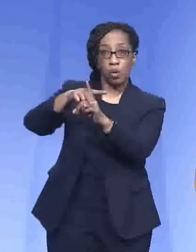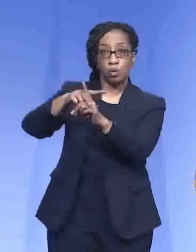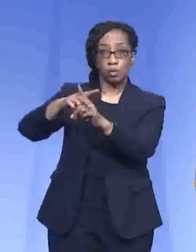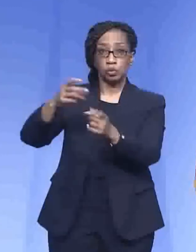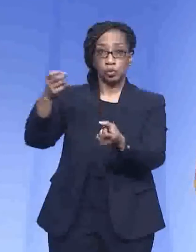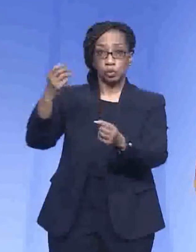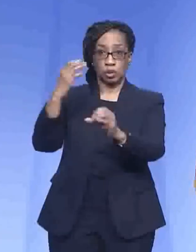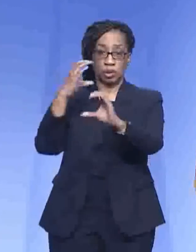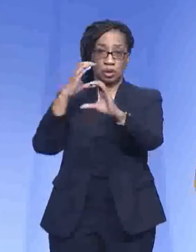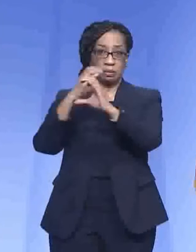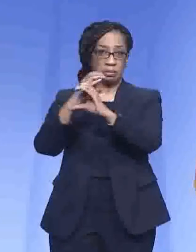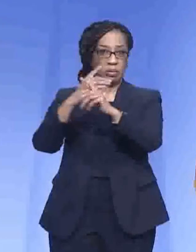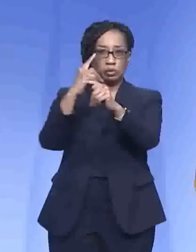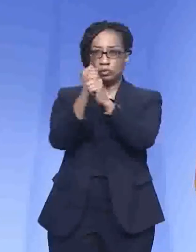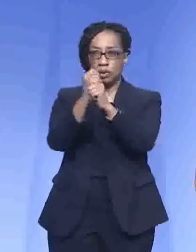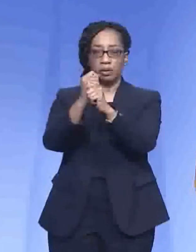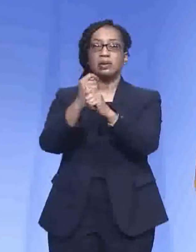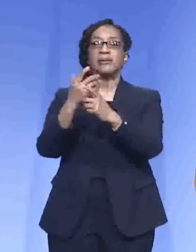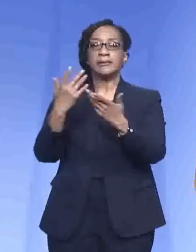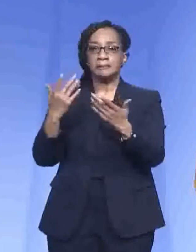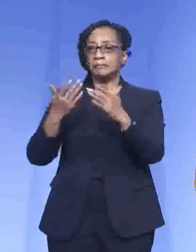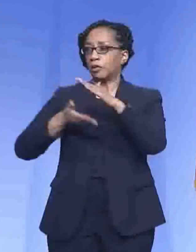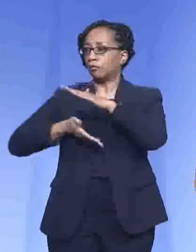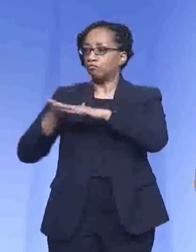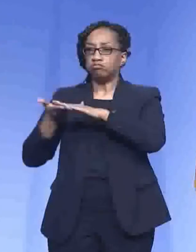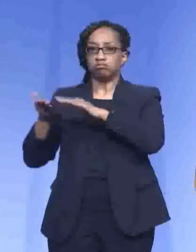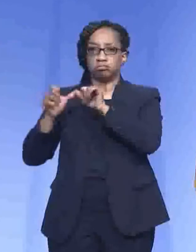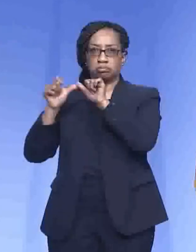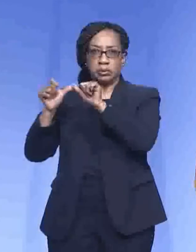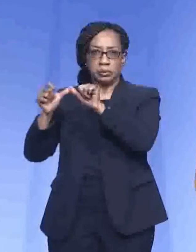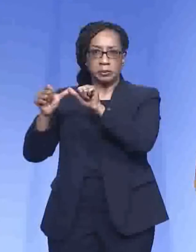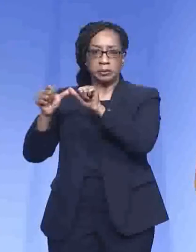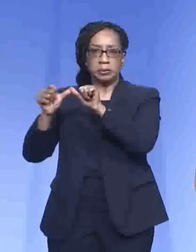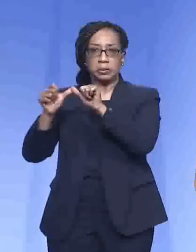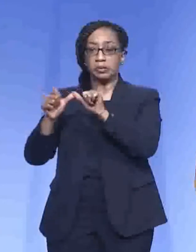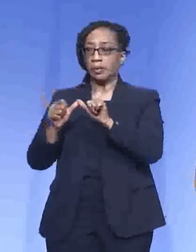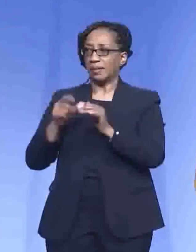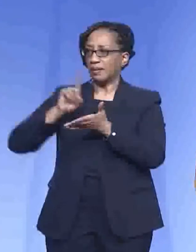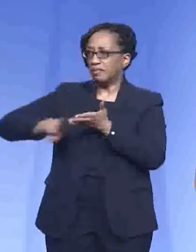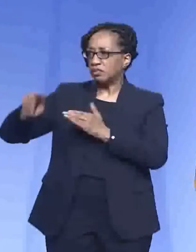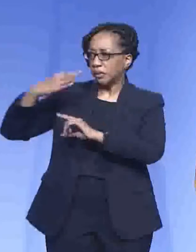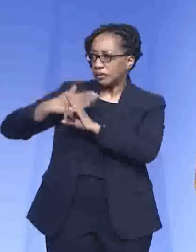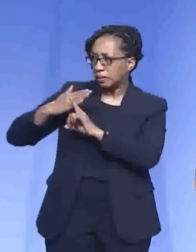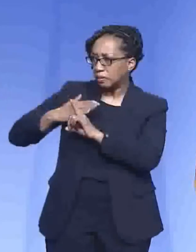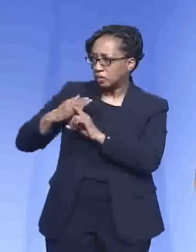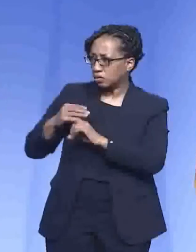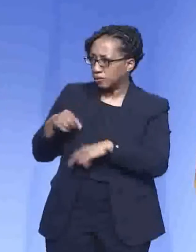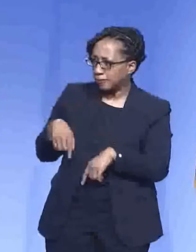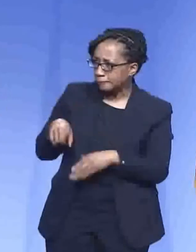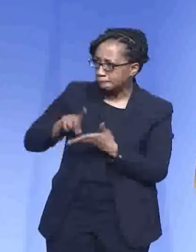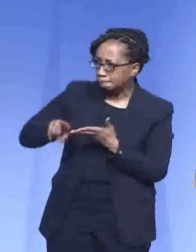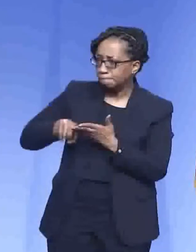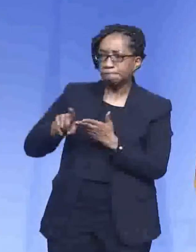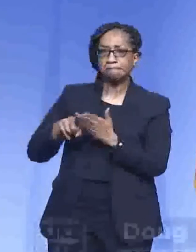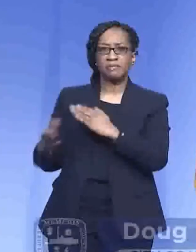site, and temperatures are monitored each and every hour throughout the day. 5 degrees Celsius is the